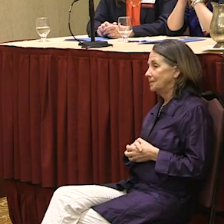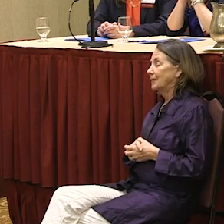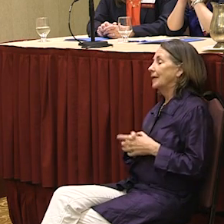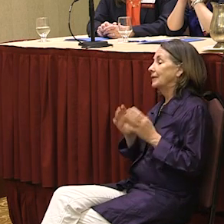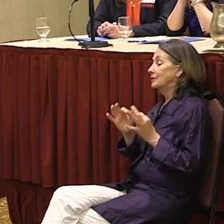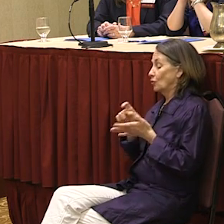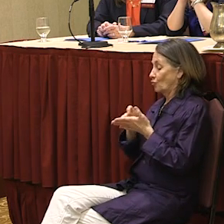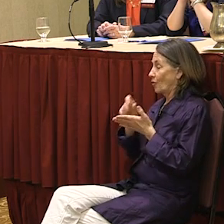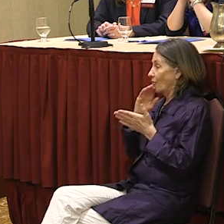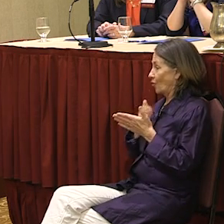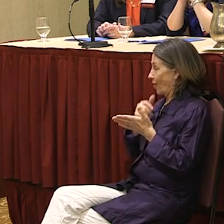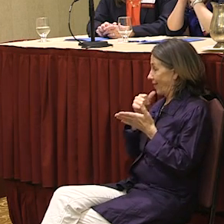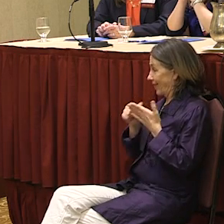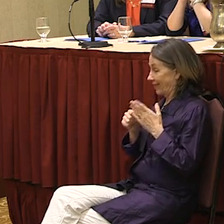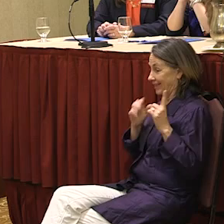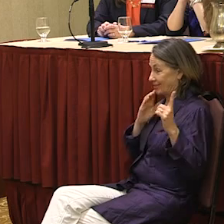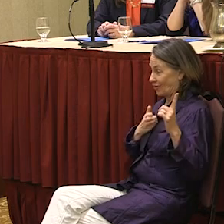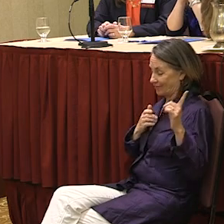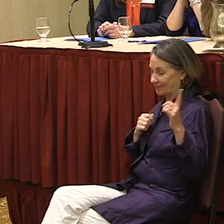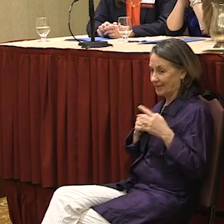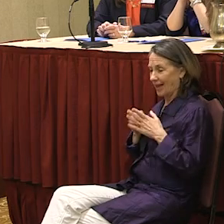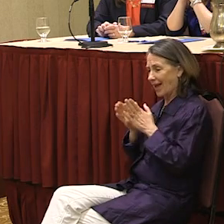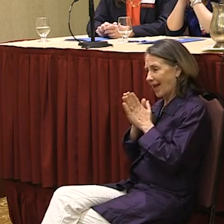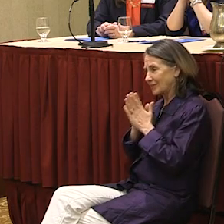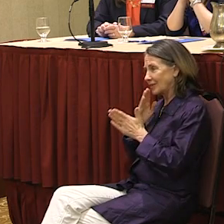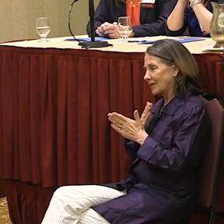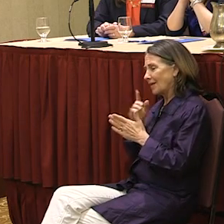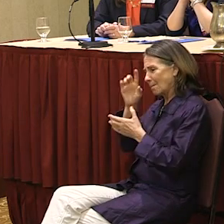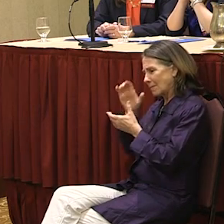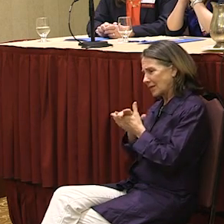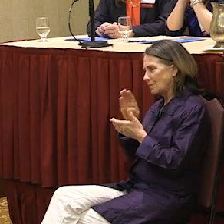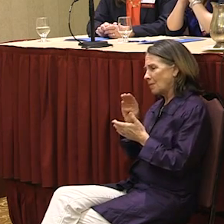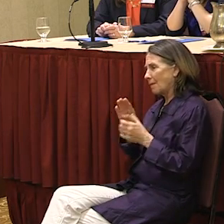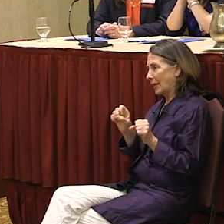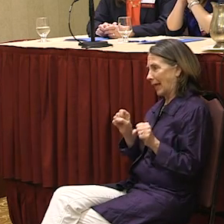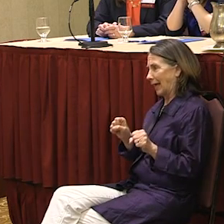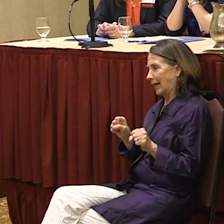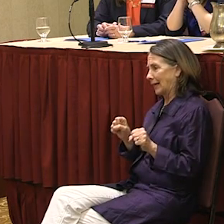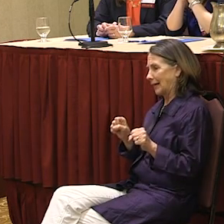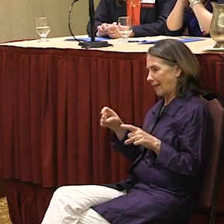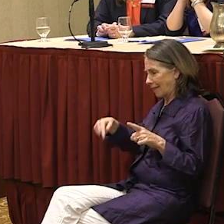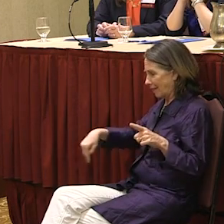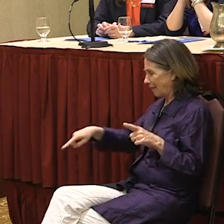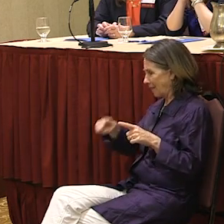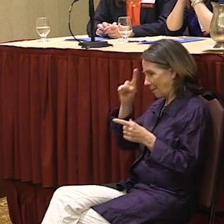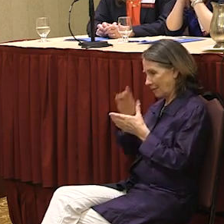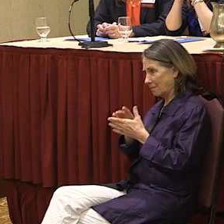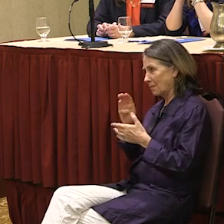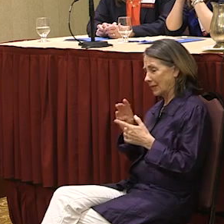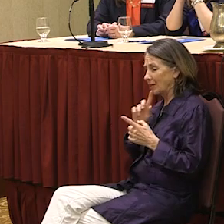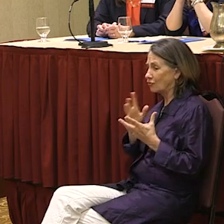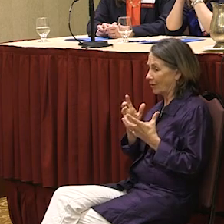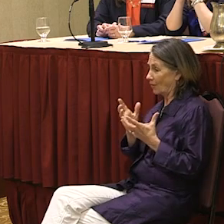write his daughter a letter, and that's his daughter there, asking her to believe in Bob because they believed in Bob, and that Bob really